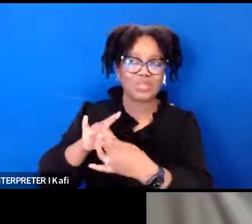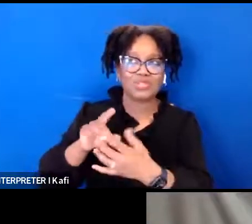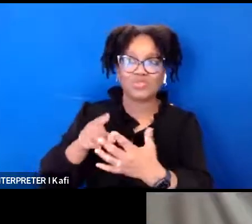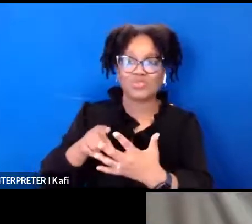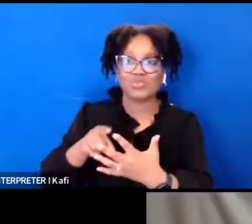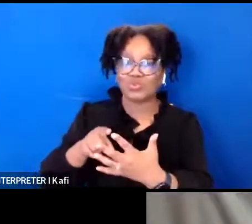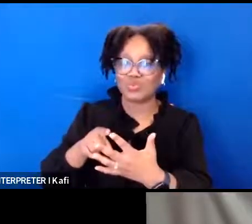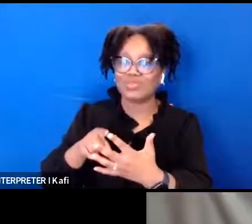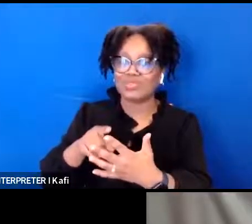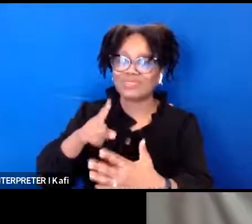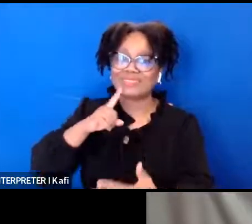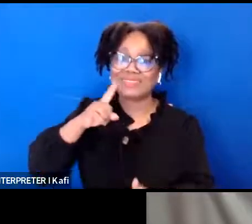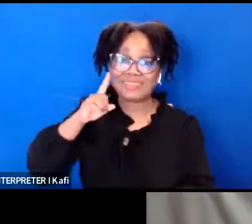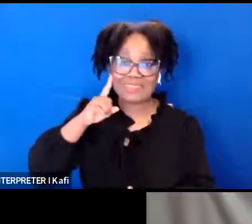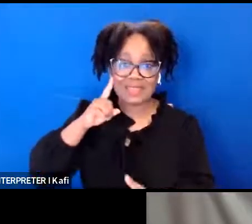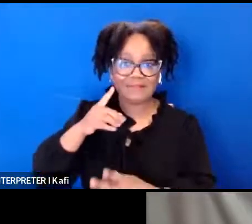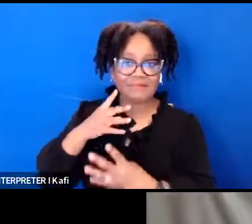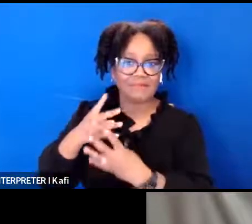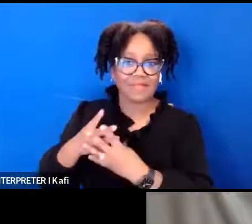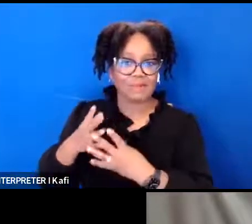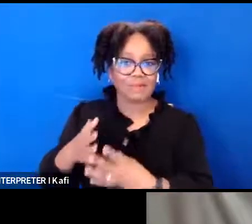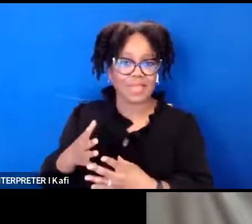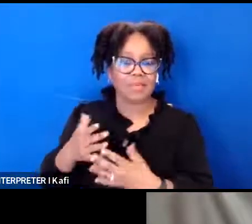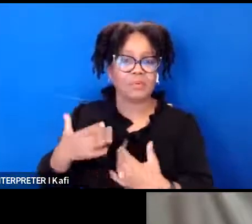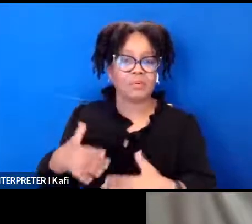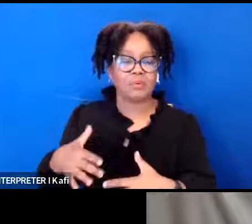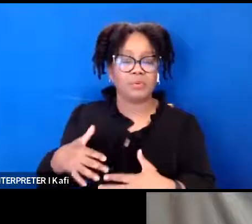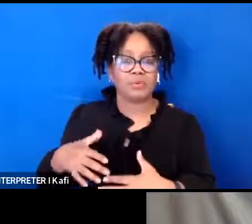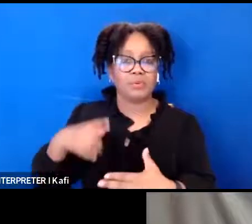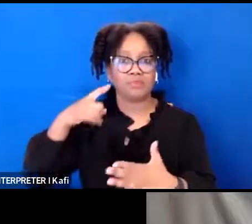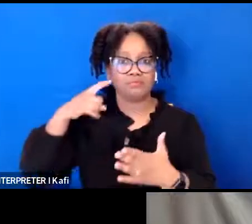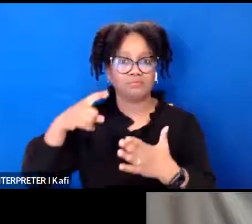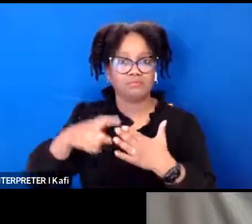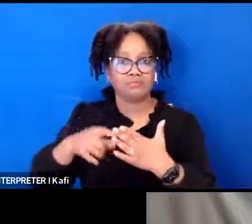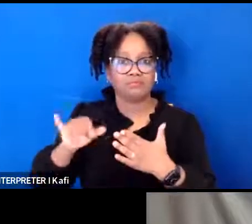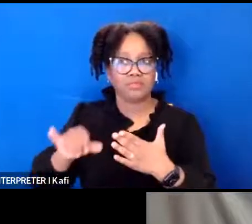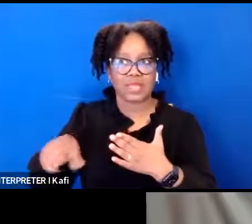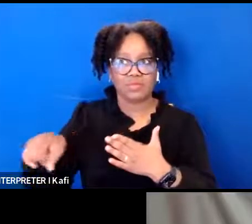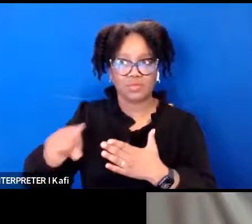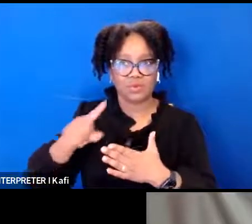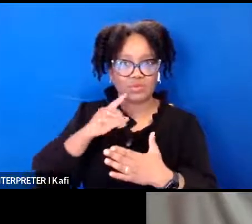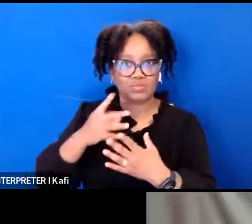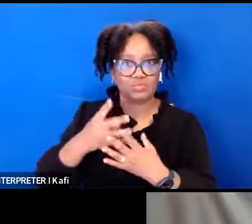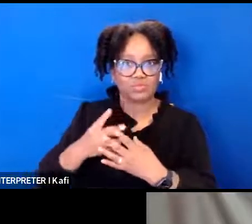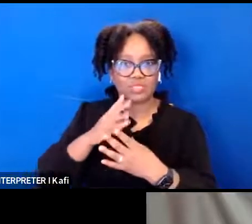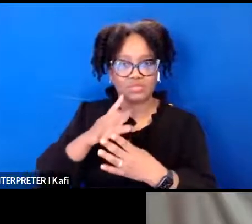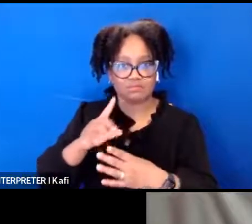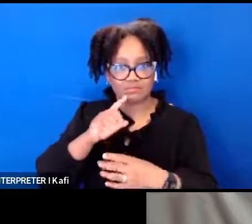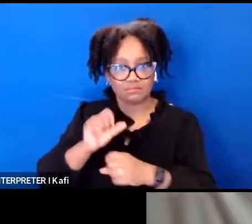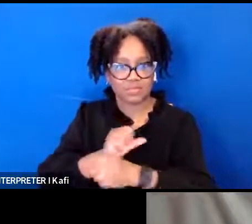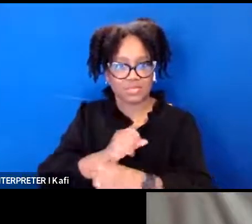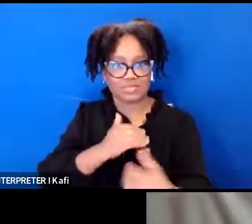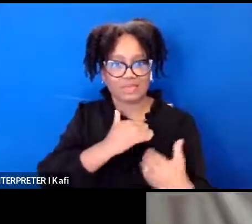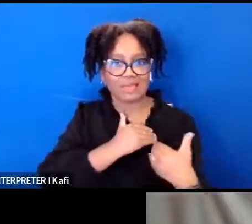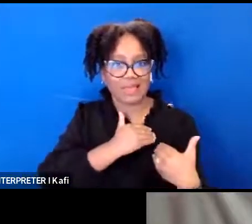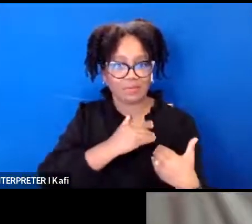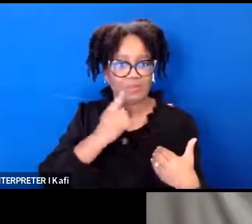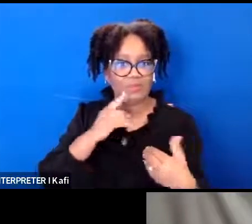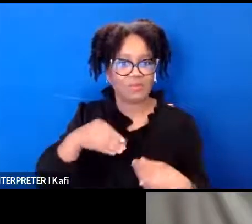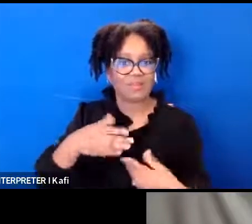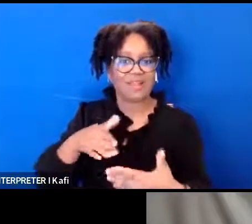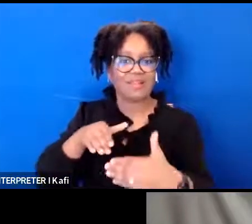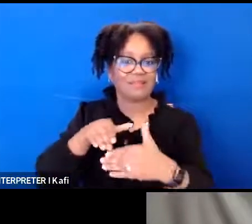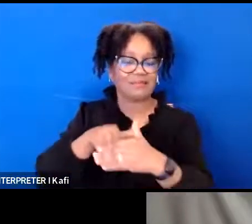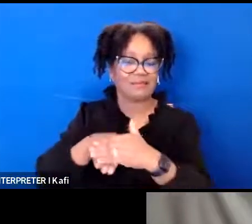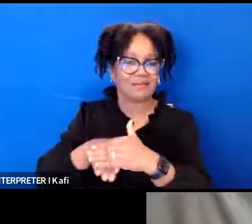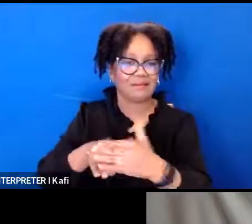the deaf inmate and making sure that these institutions were held accountable in providing um accommodations for